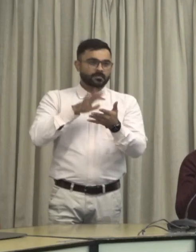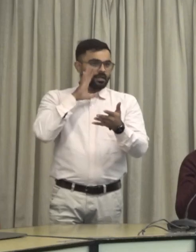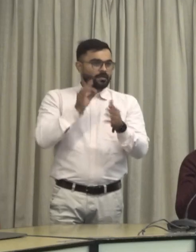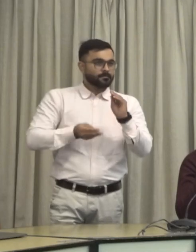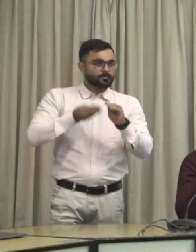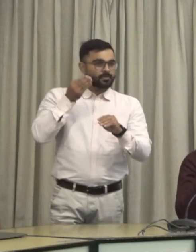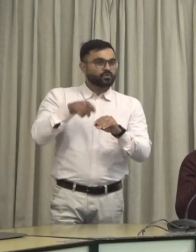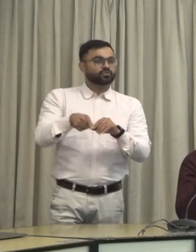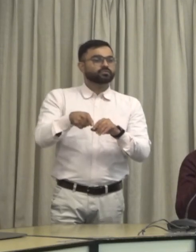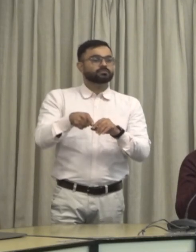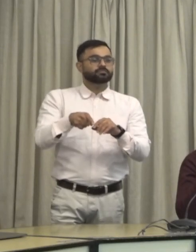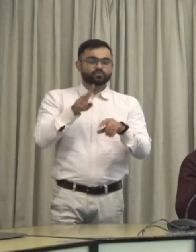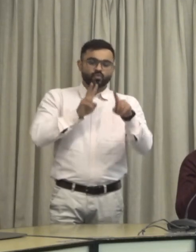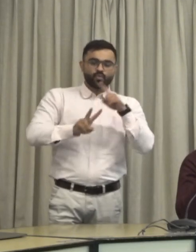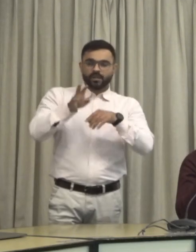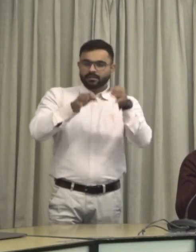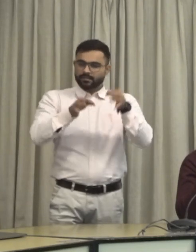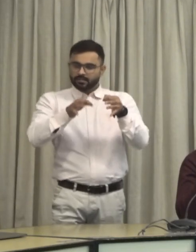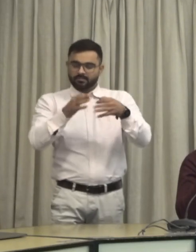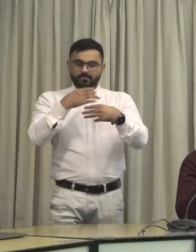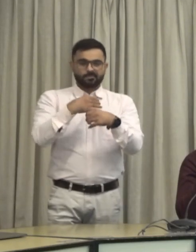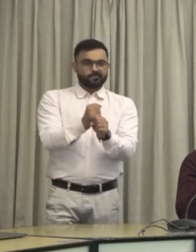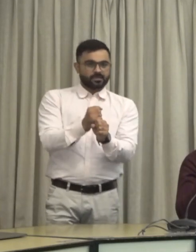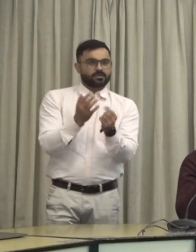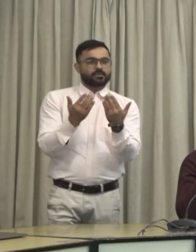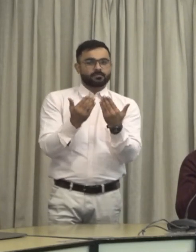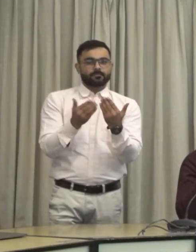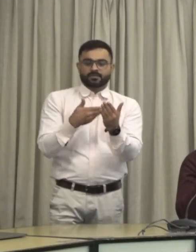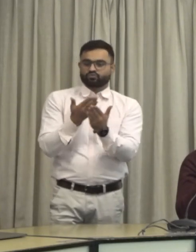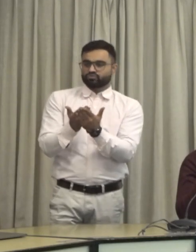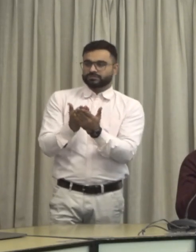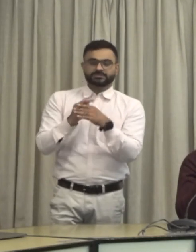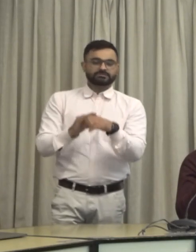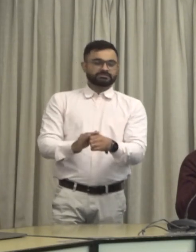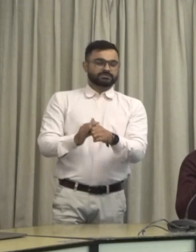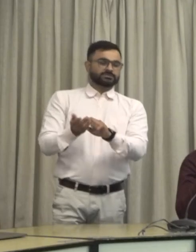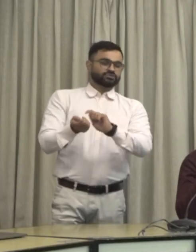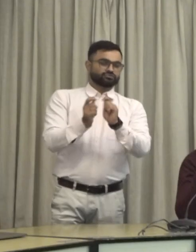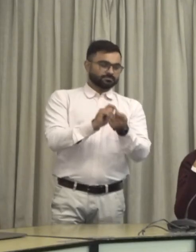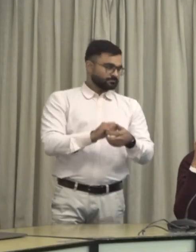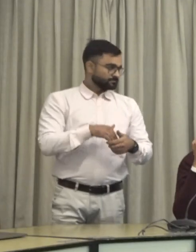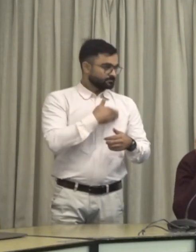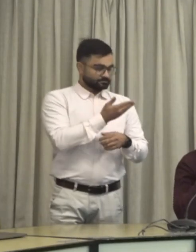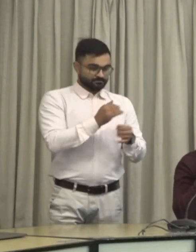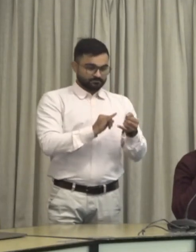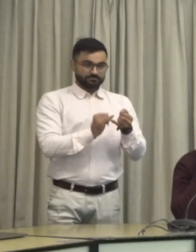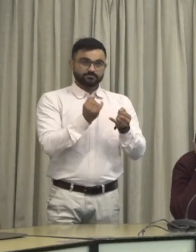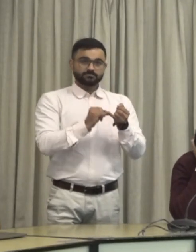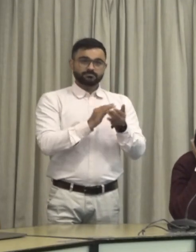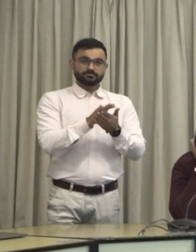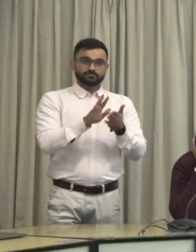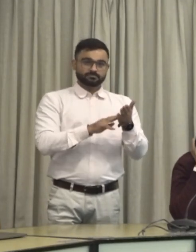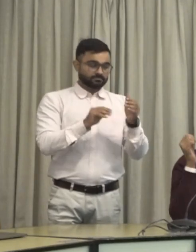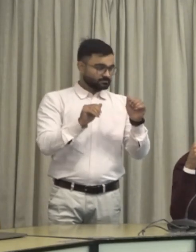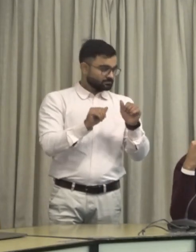and there are value judgments made which are, patently discriminatory. So maybe Parth, Dr. Sushma, you can talk a little